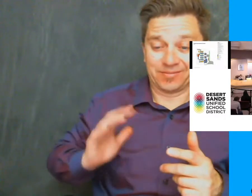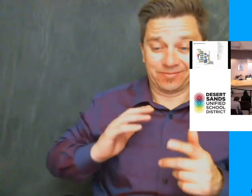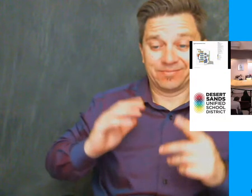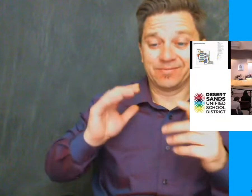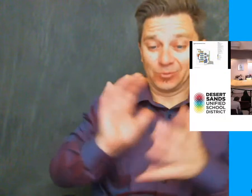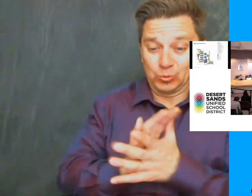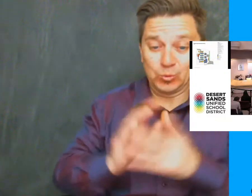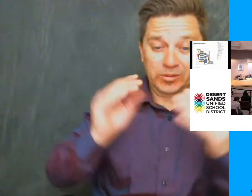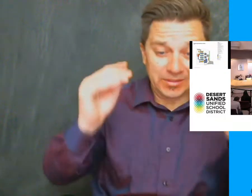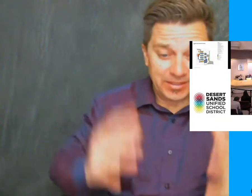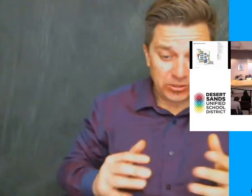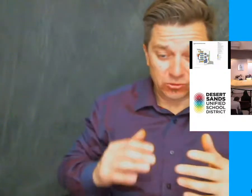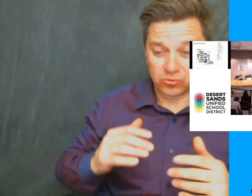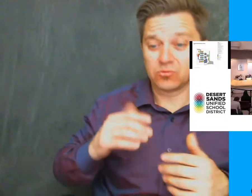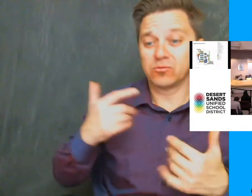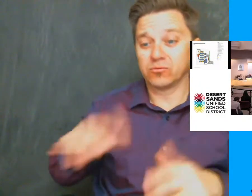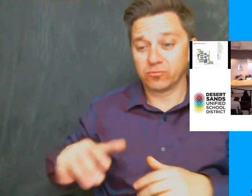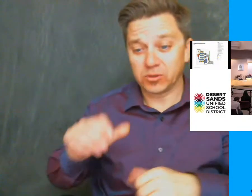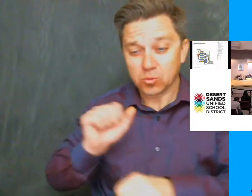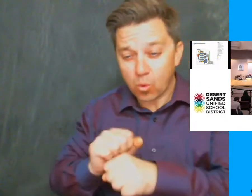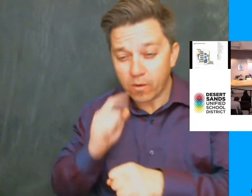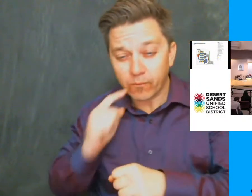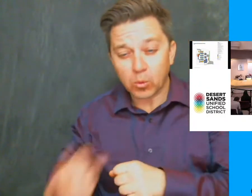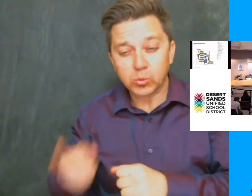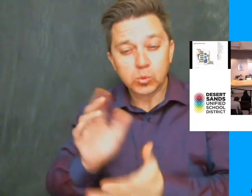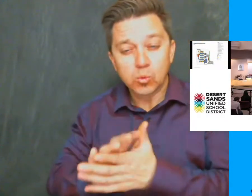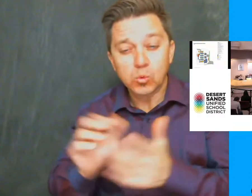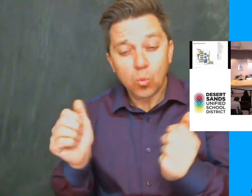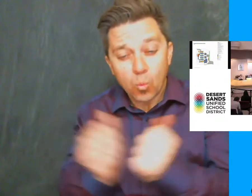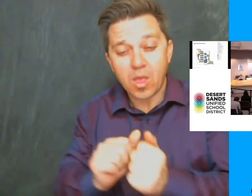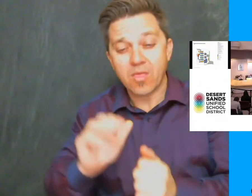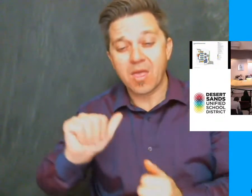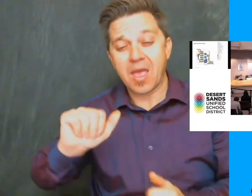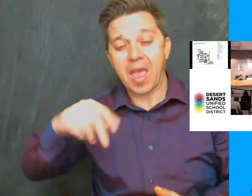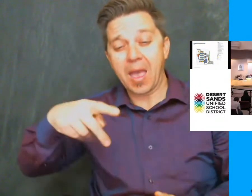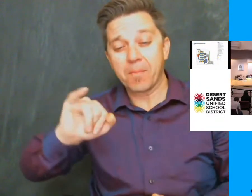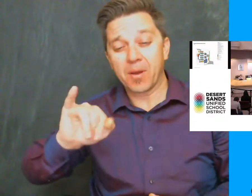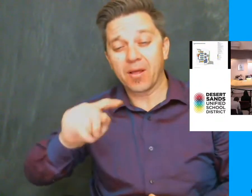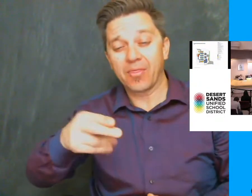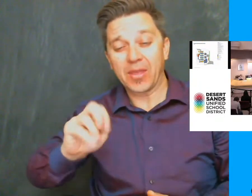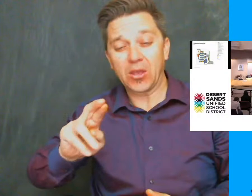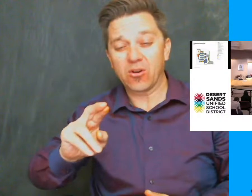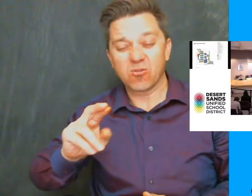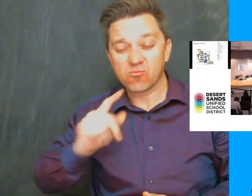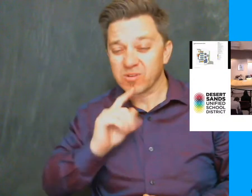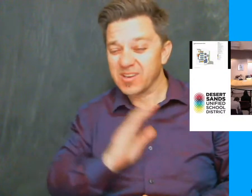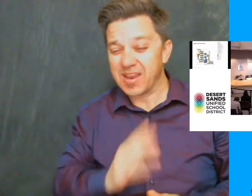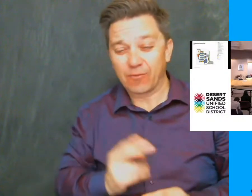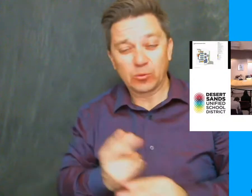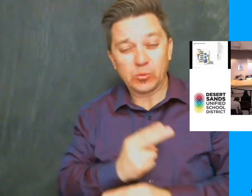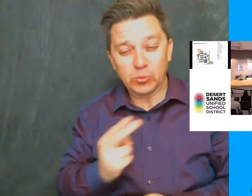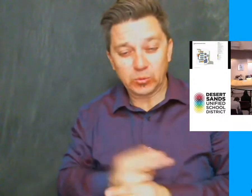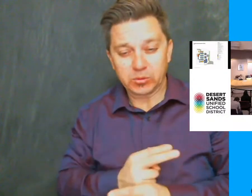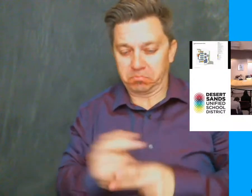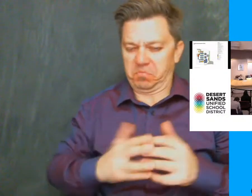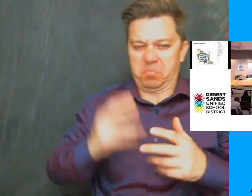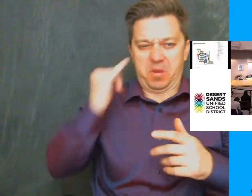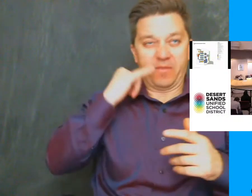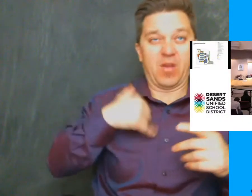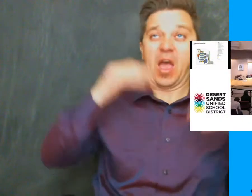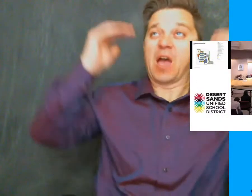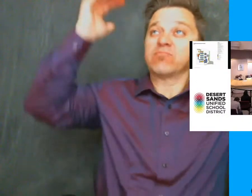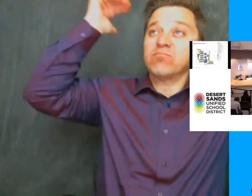had an amphitheater and we didn't use it because it's really not usable. Even if you have a shade structure,